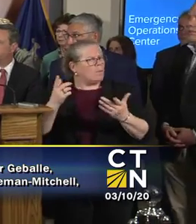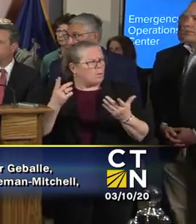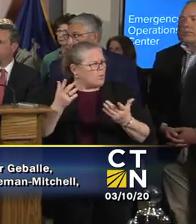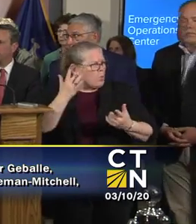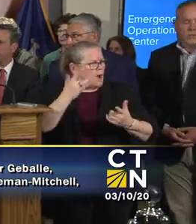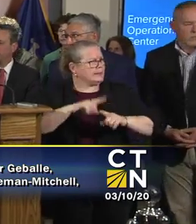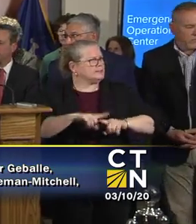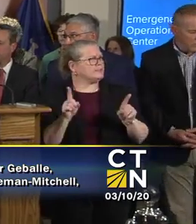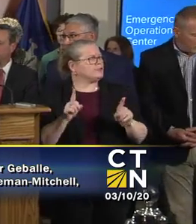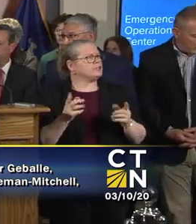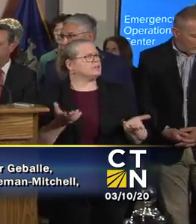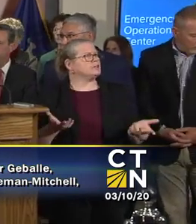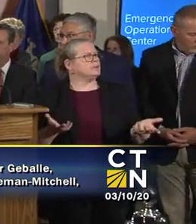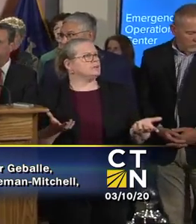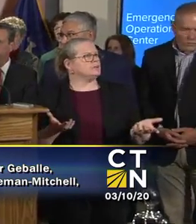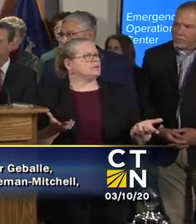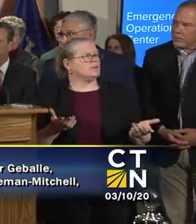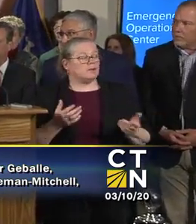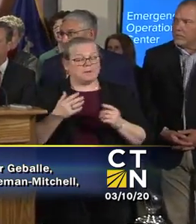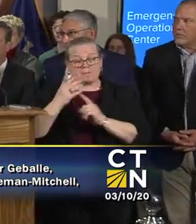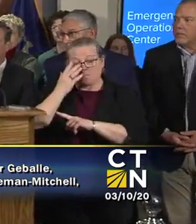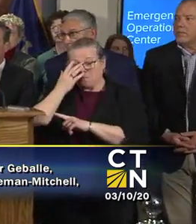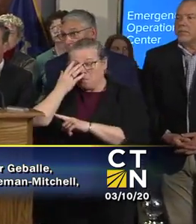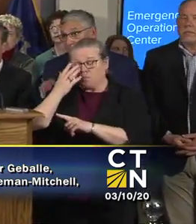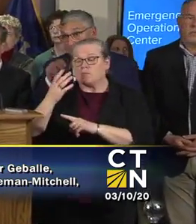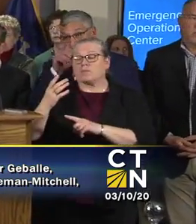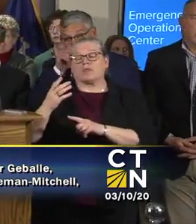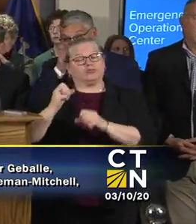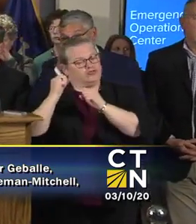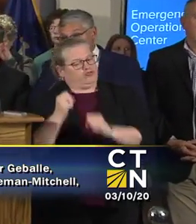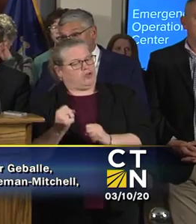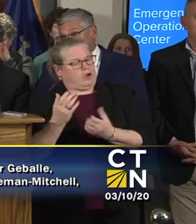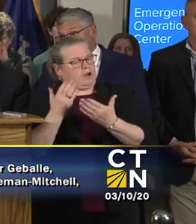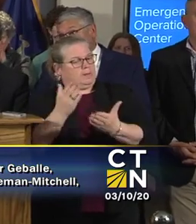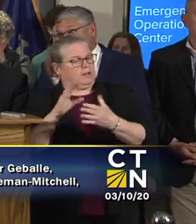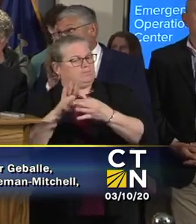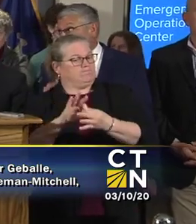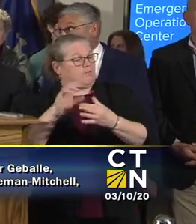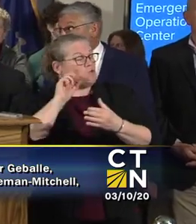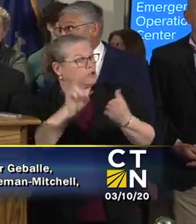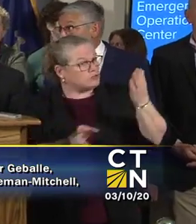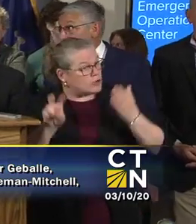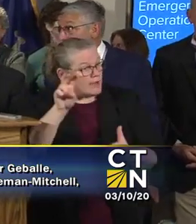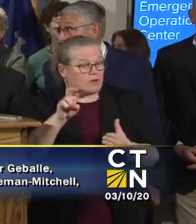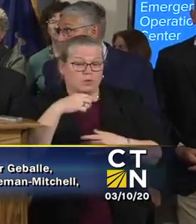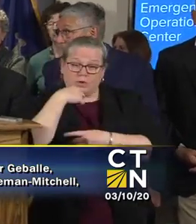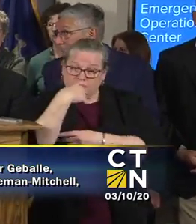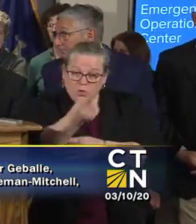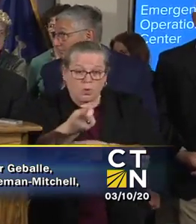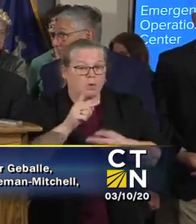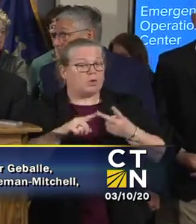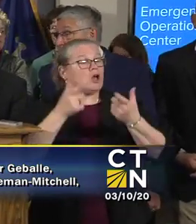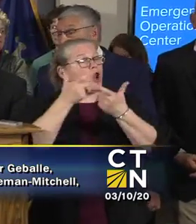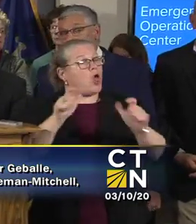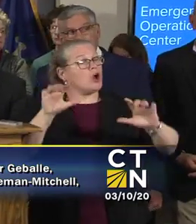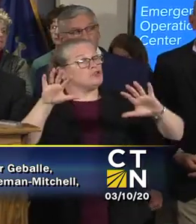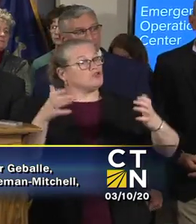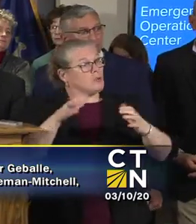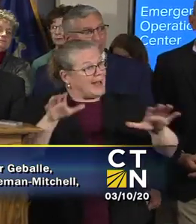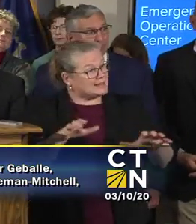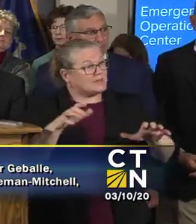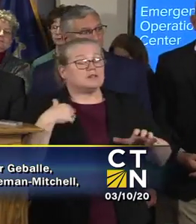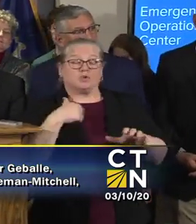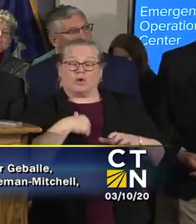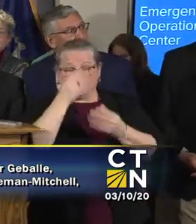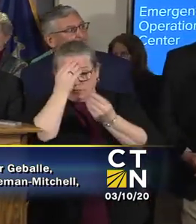Look, we've made our strong recommendations in terms of travel. We've made our strong recommendations in terms of big group activities.